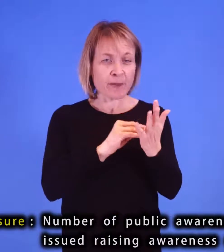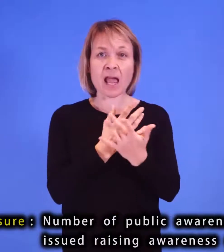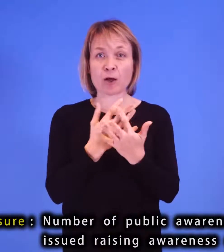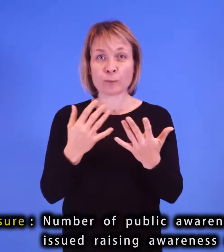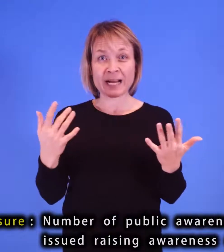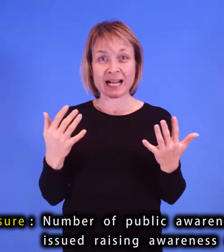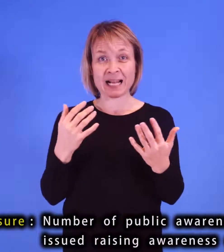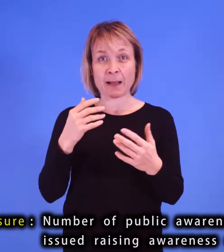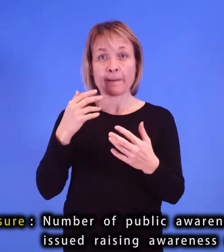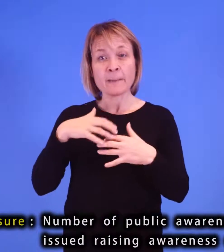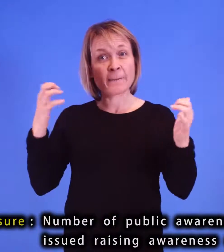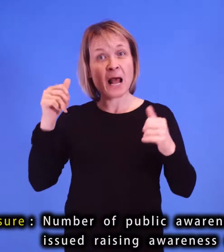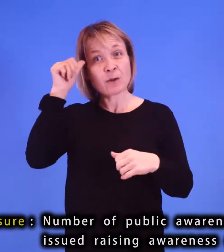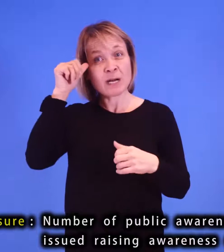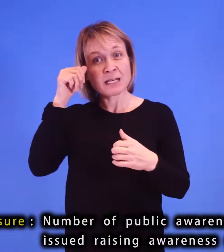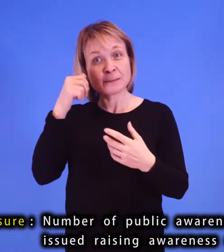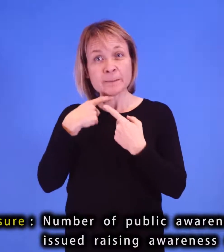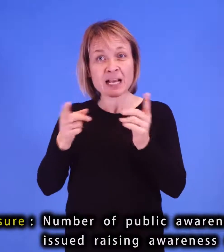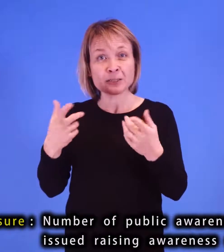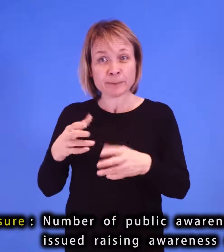awareness messages issued raising awareness of BSL.